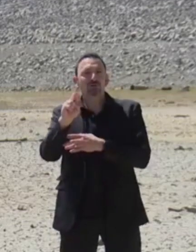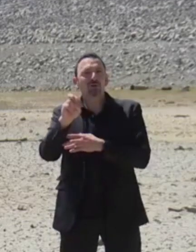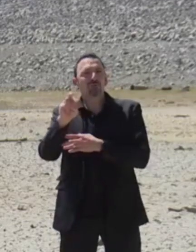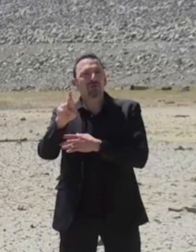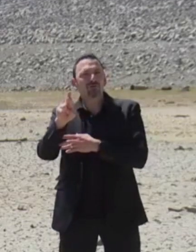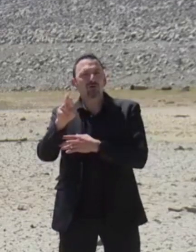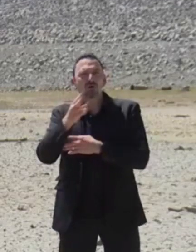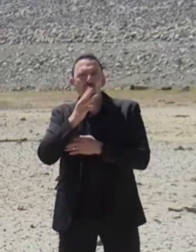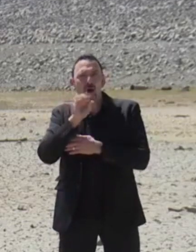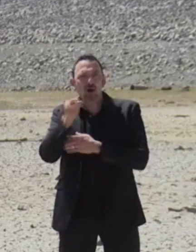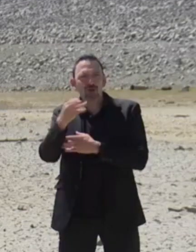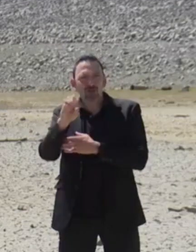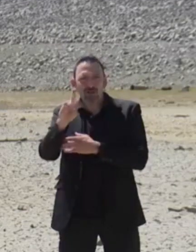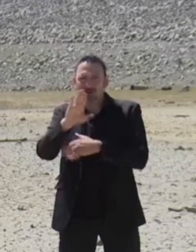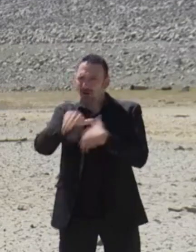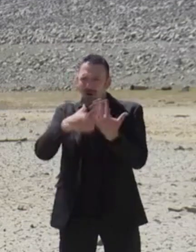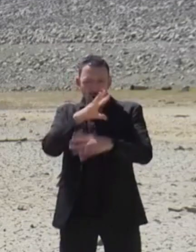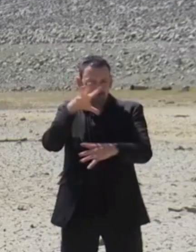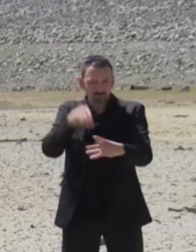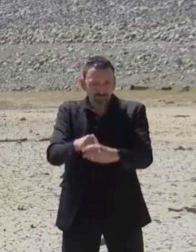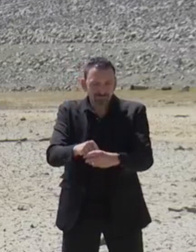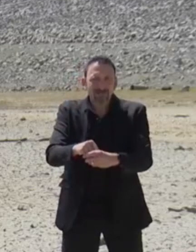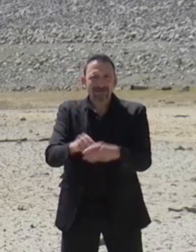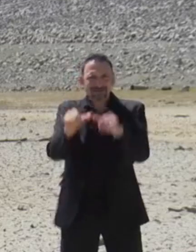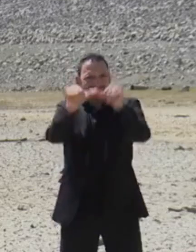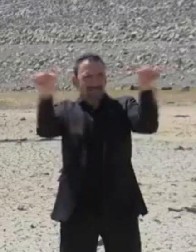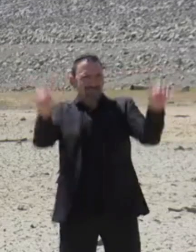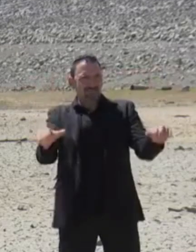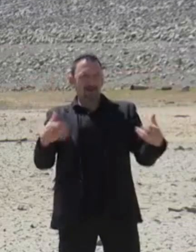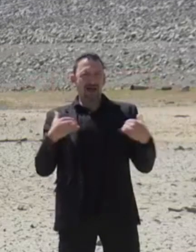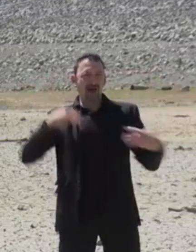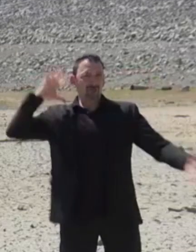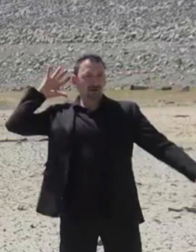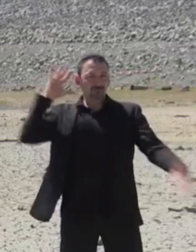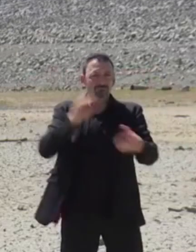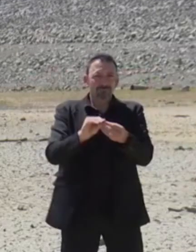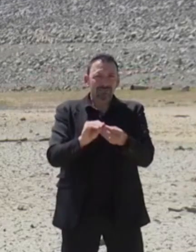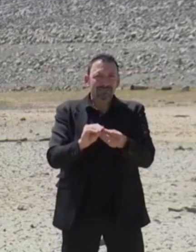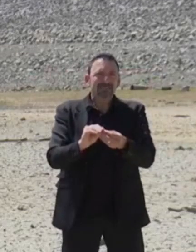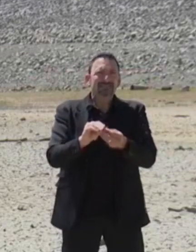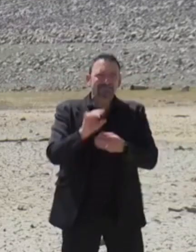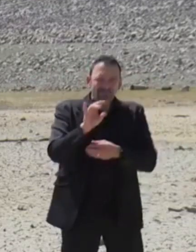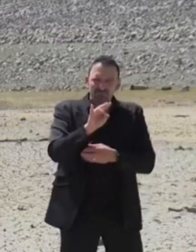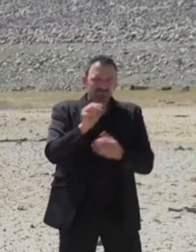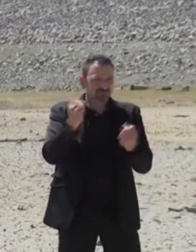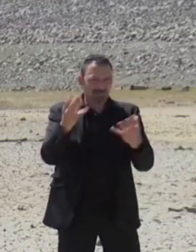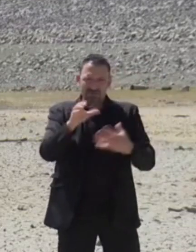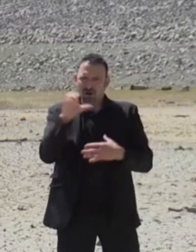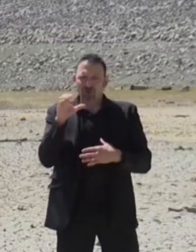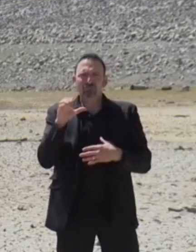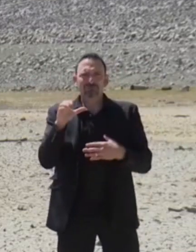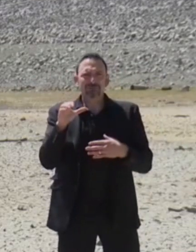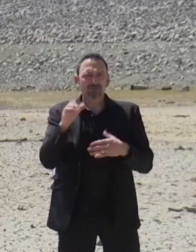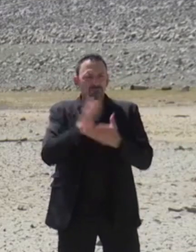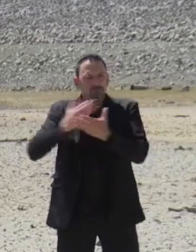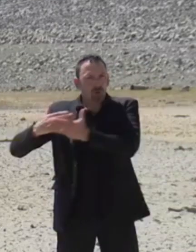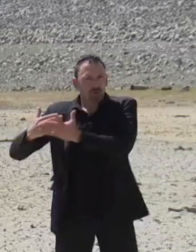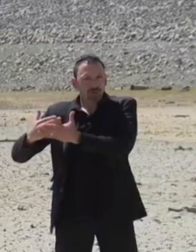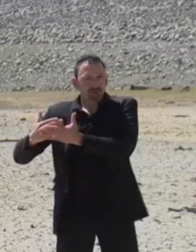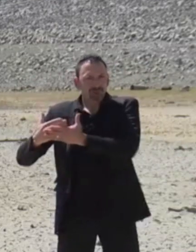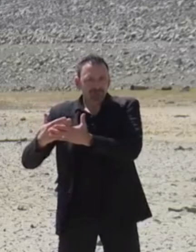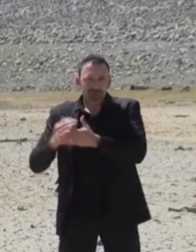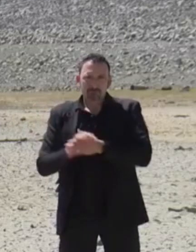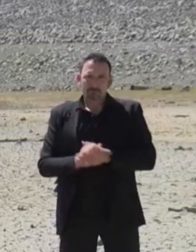a system, a water system that includes over 7,700 components, many parts, as we say, one